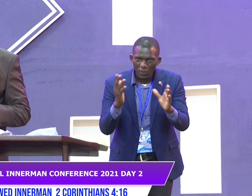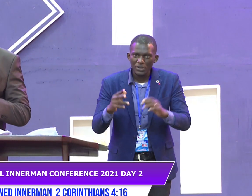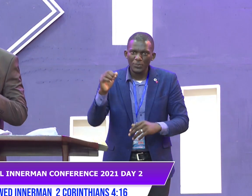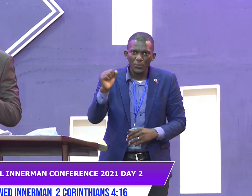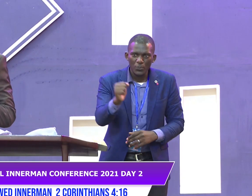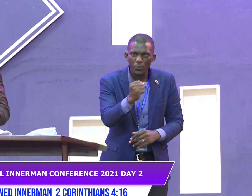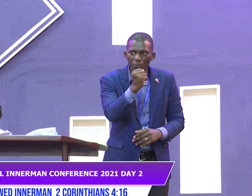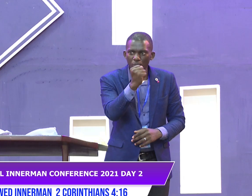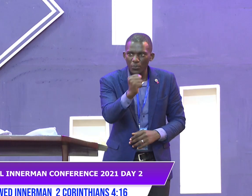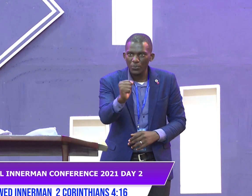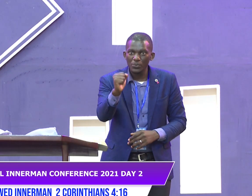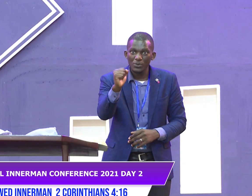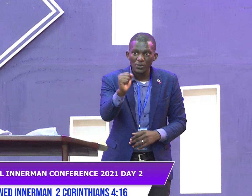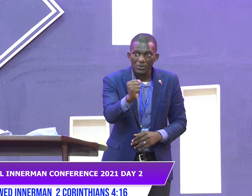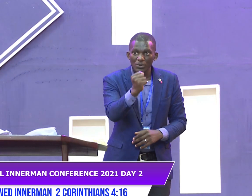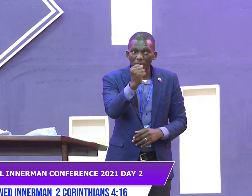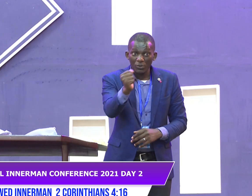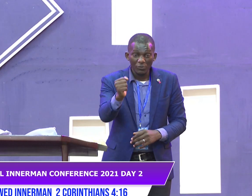walks, though